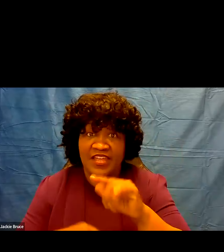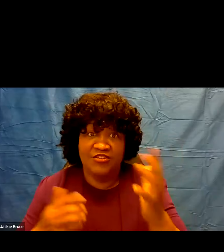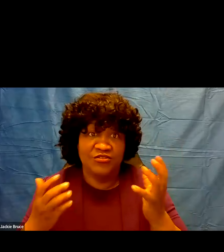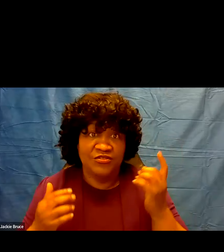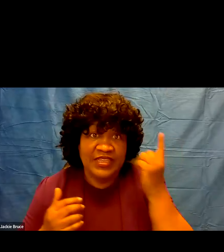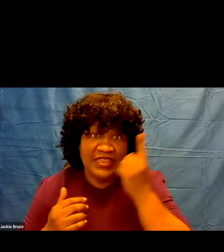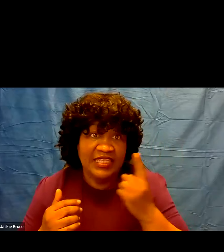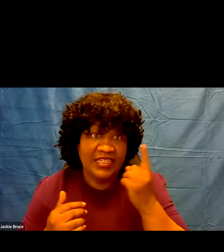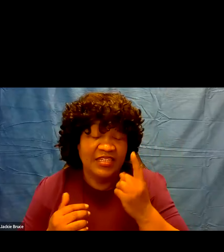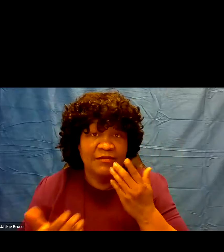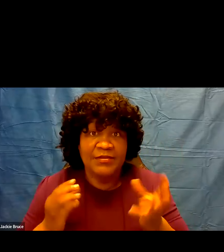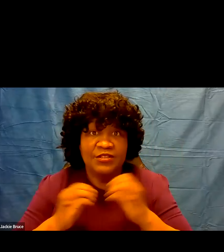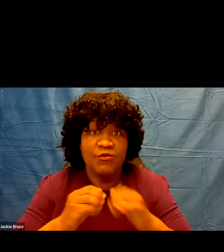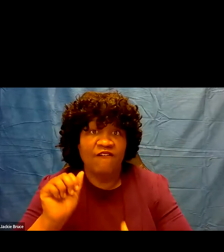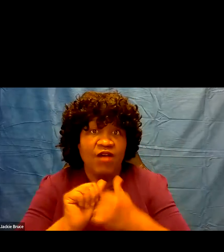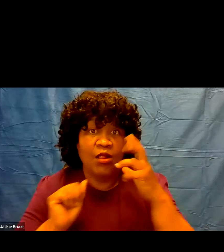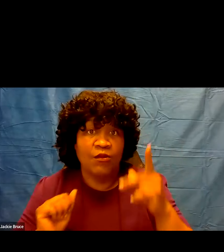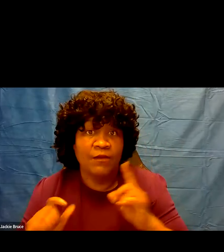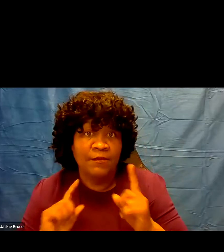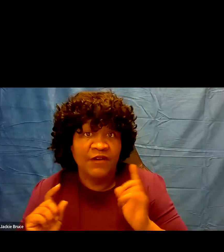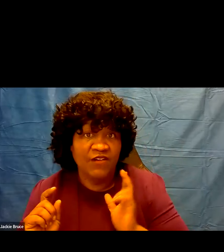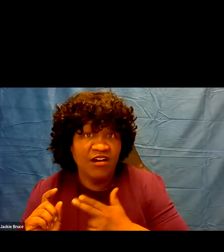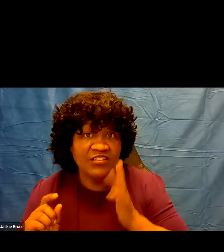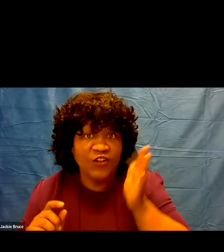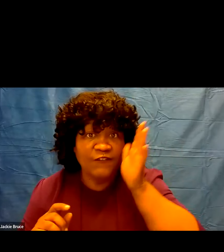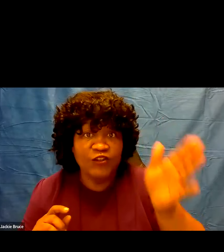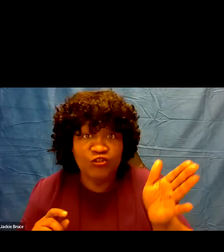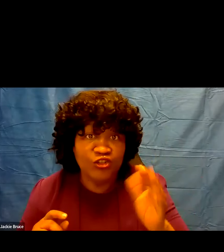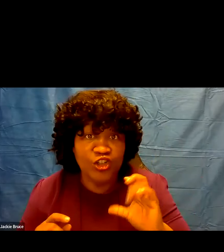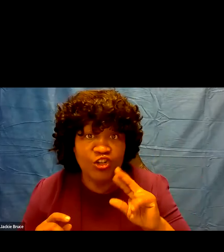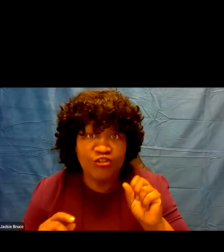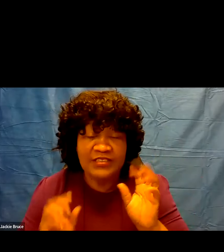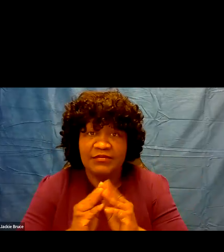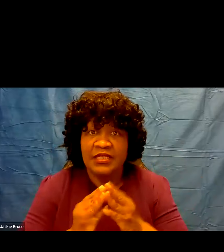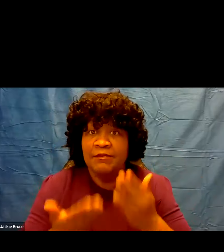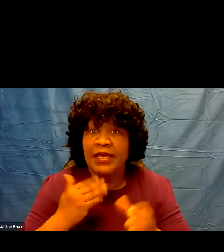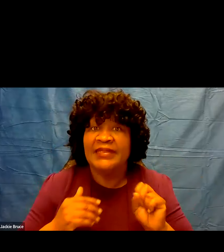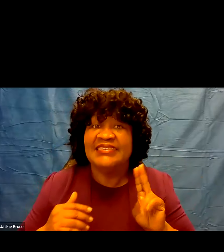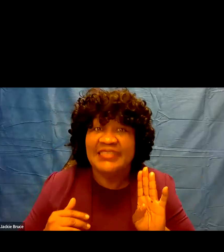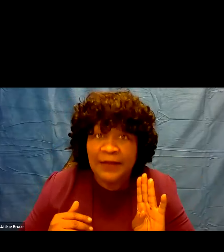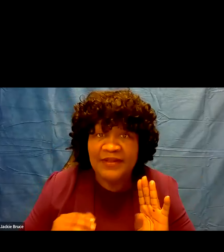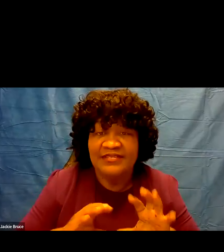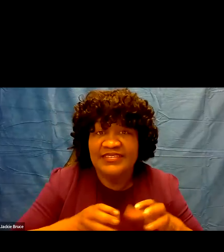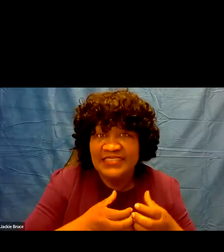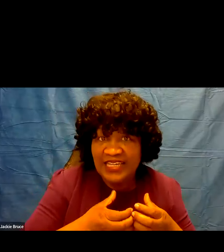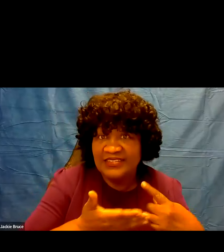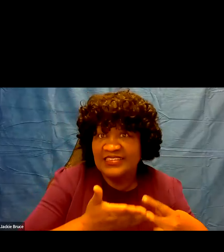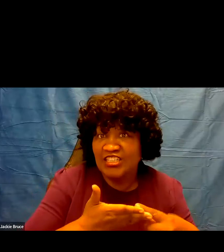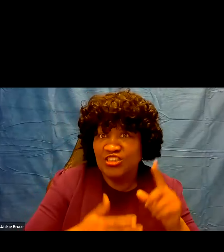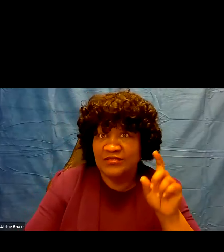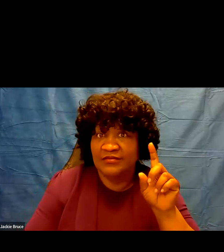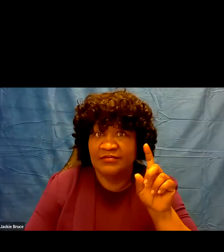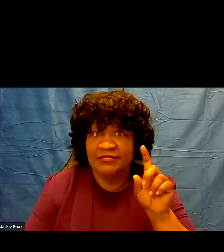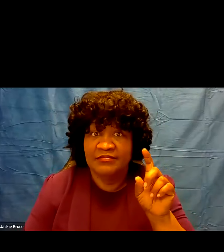think warrant some follow-up conversation for us at a future CRIS meeting or in maybe a subset discussion?